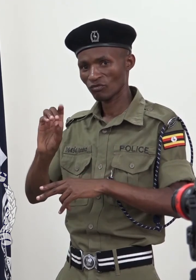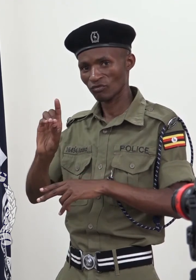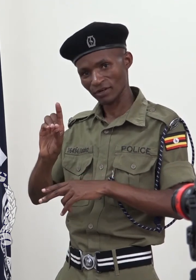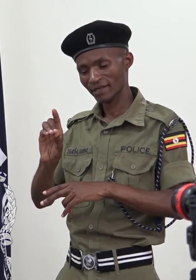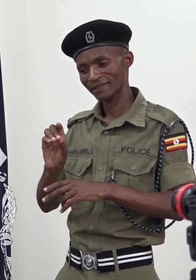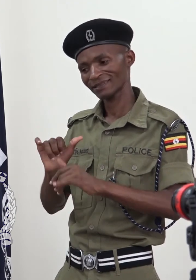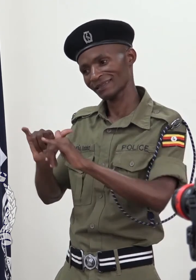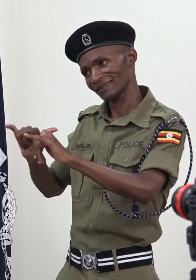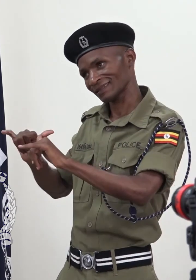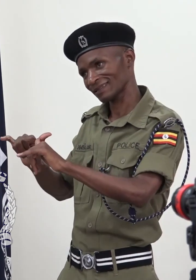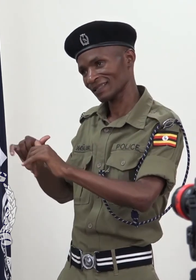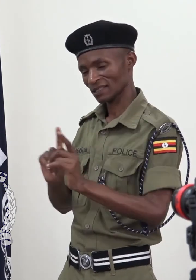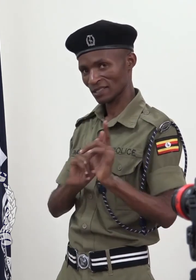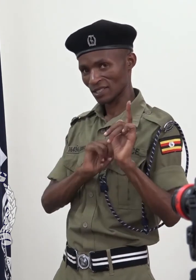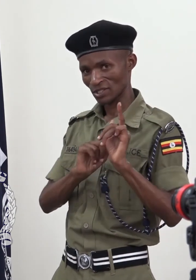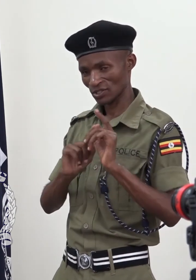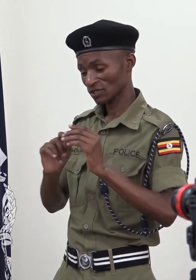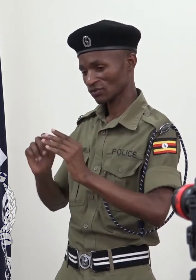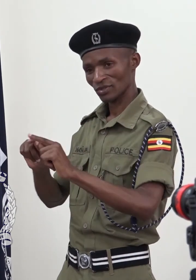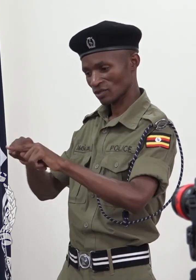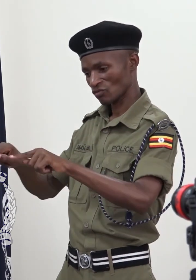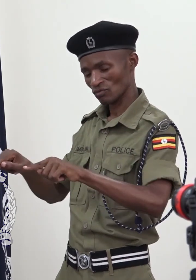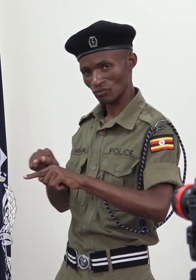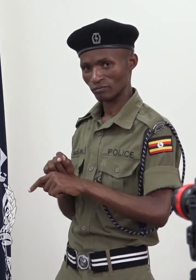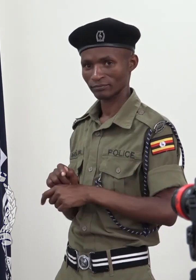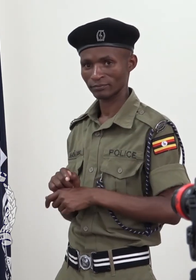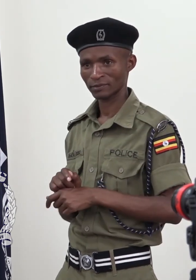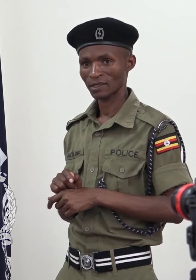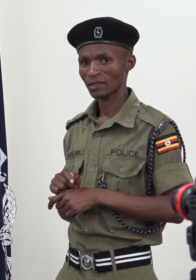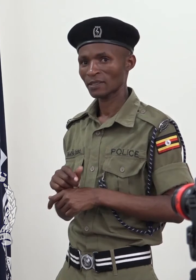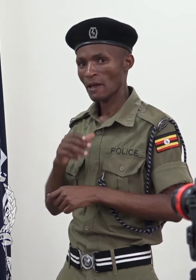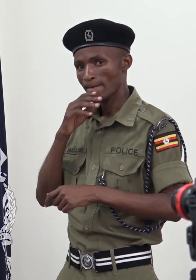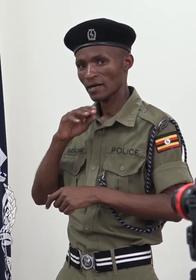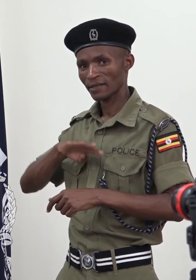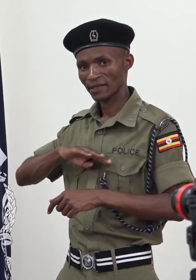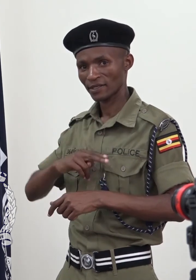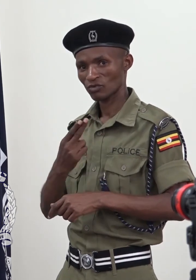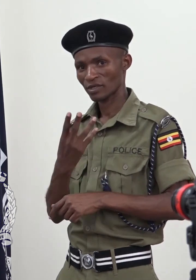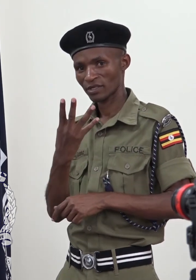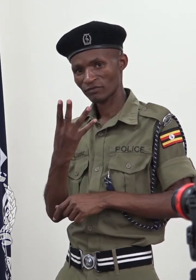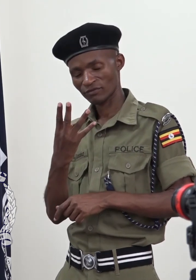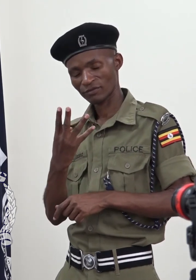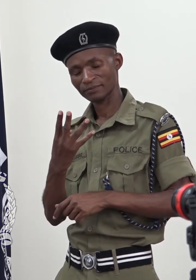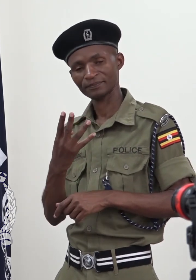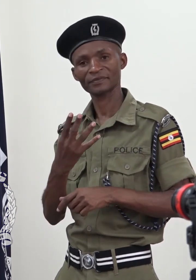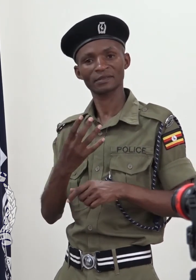box. Huha was aged 24 years. For him, they took him to the sentry